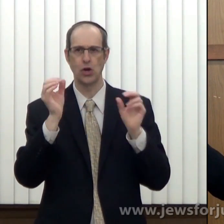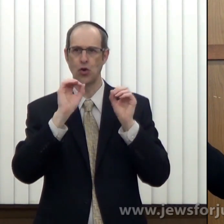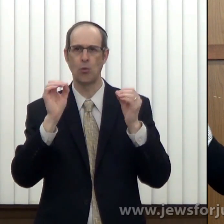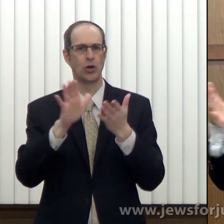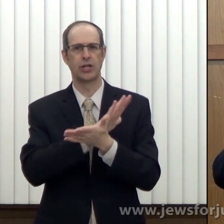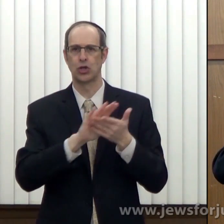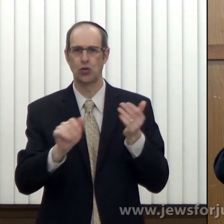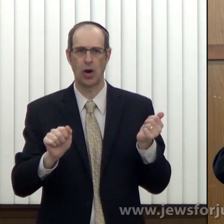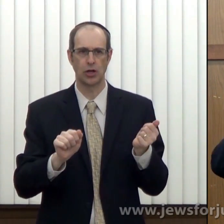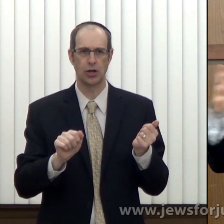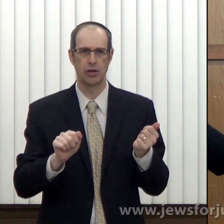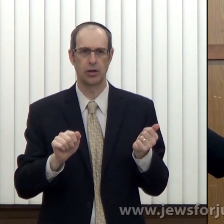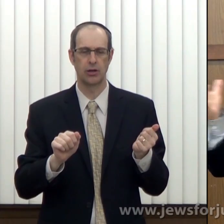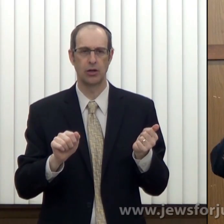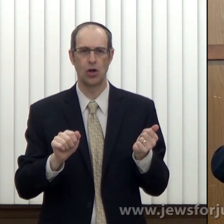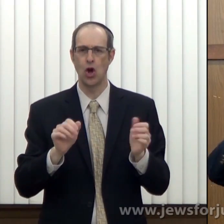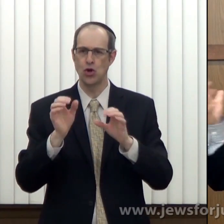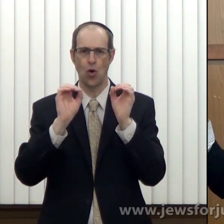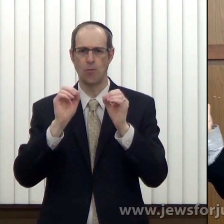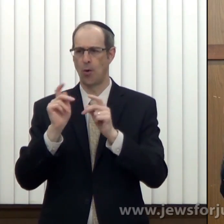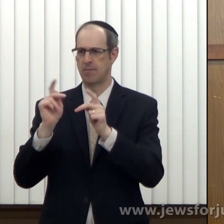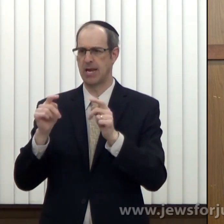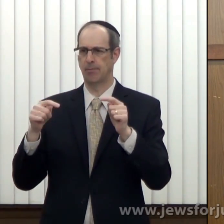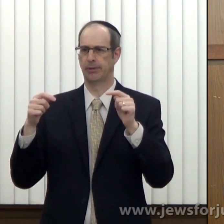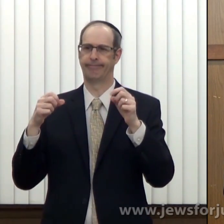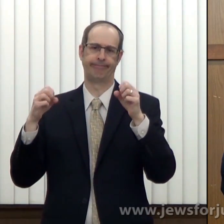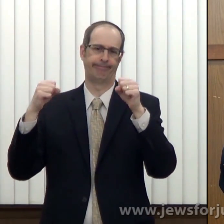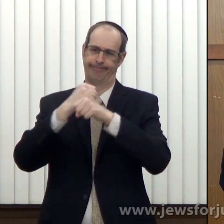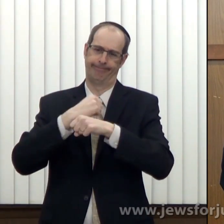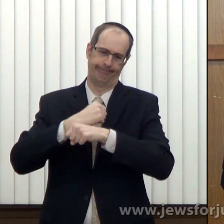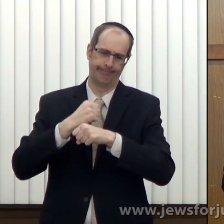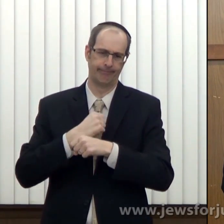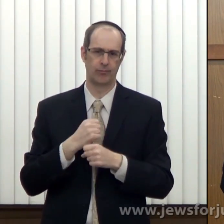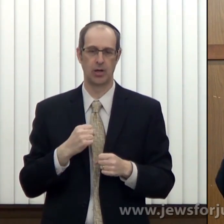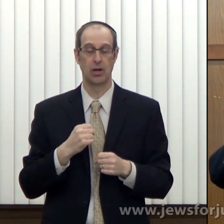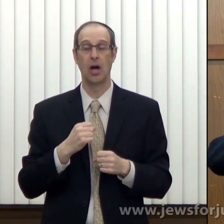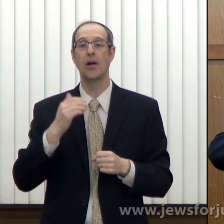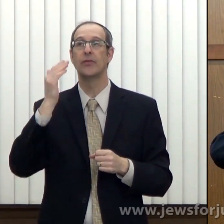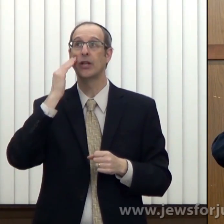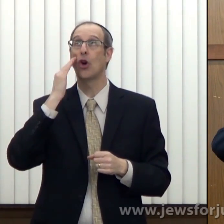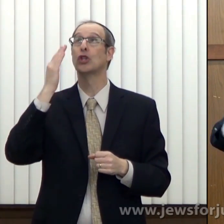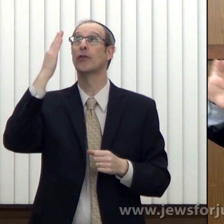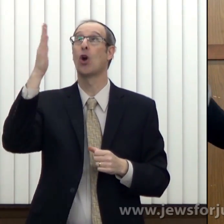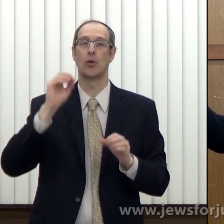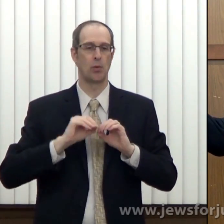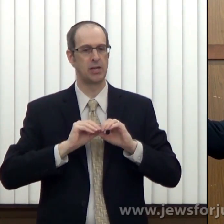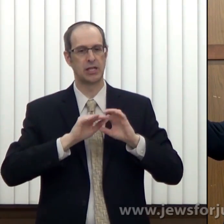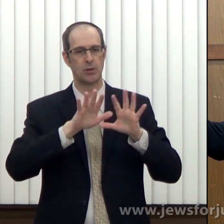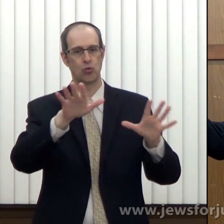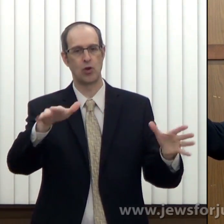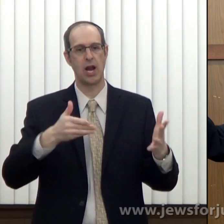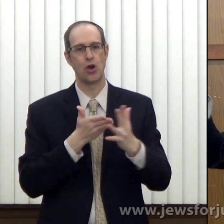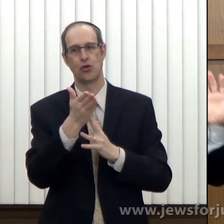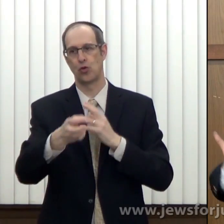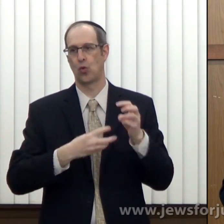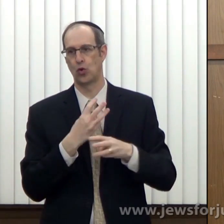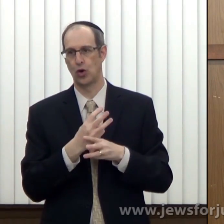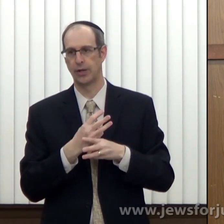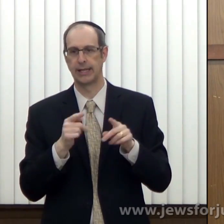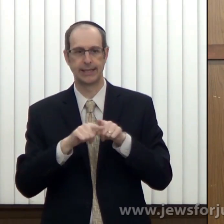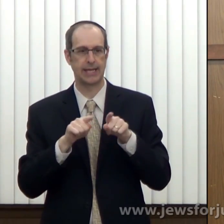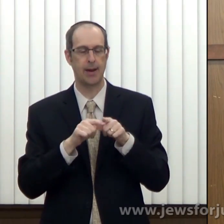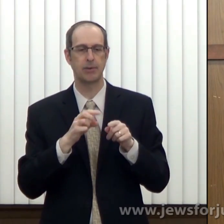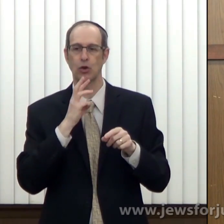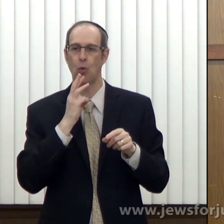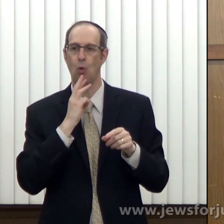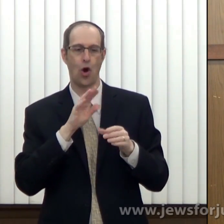destruction and no more people hurting each other? Why? Because the knowledge of God will be spread across the world like the waters